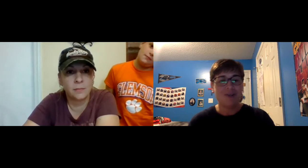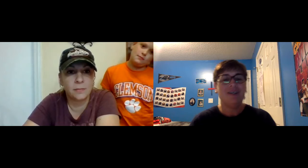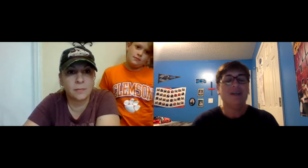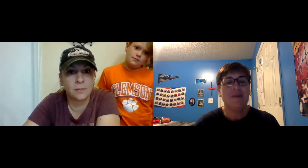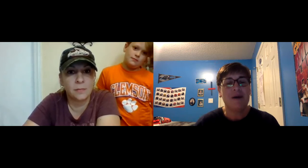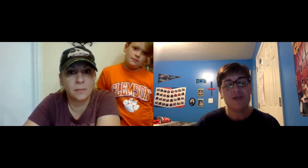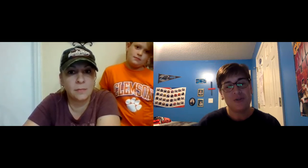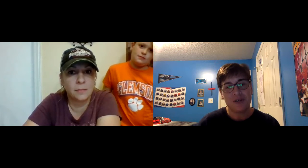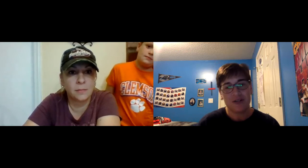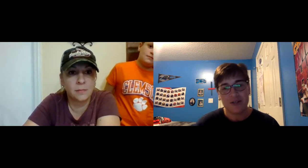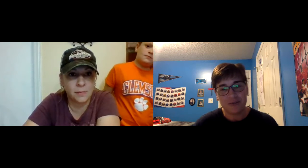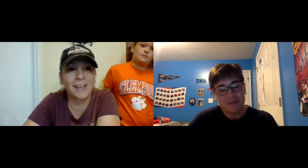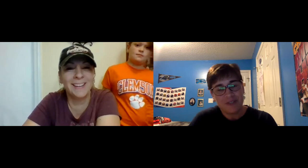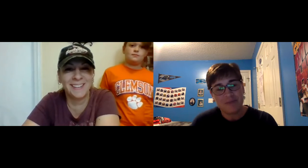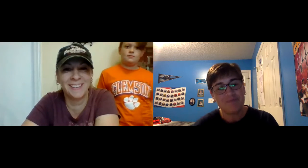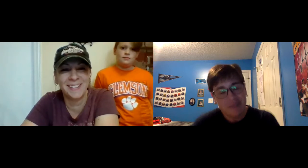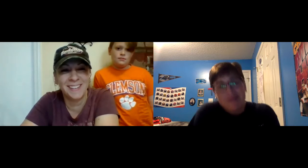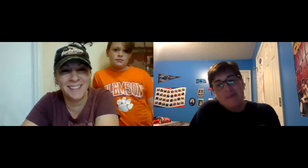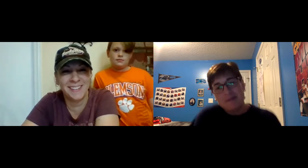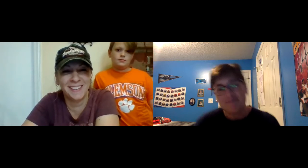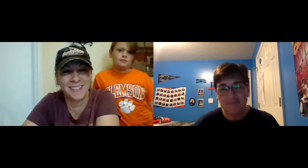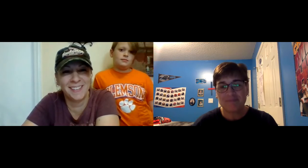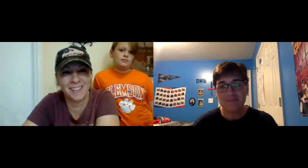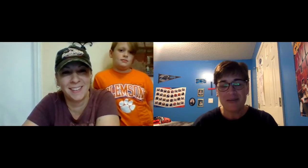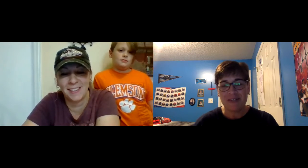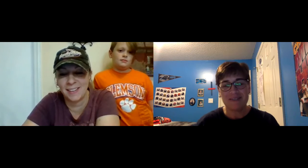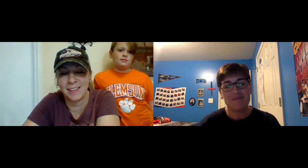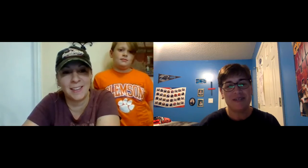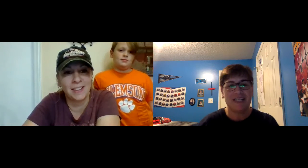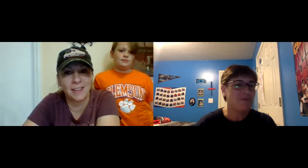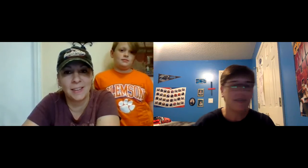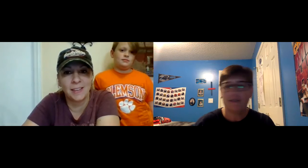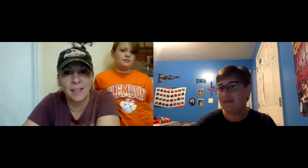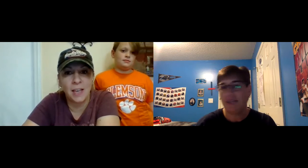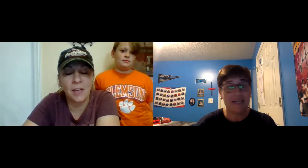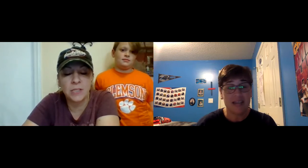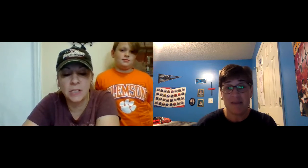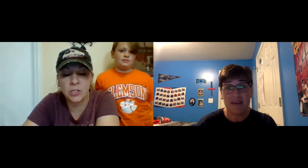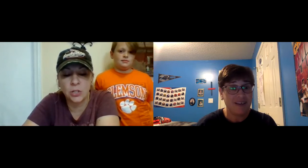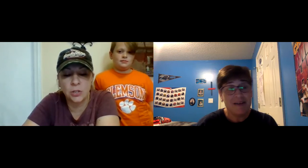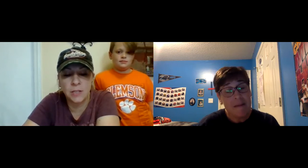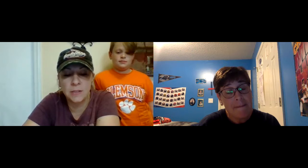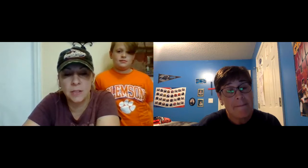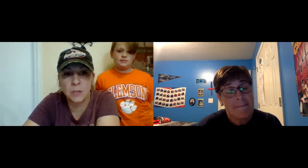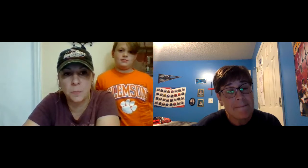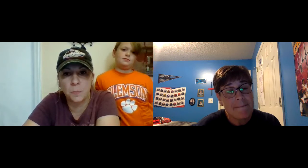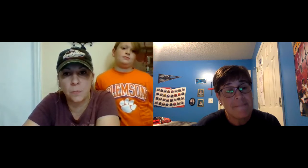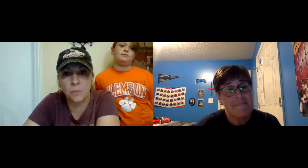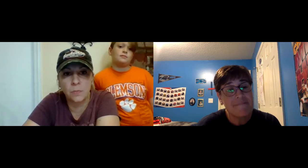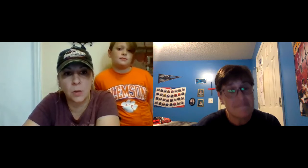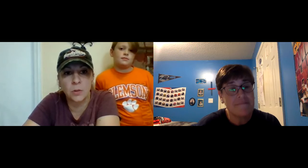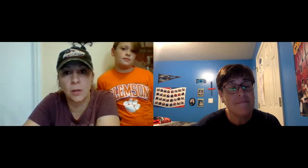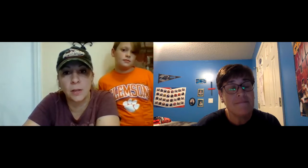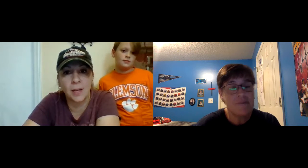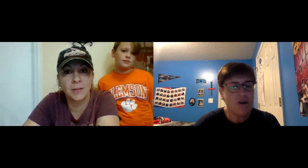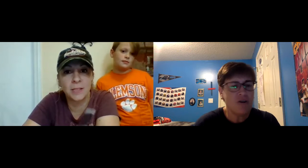pickier about what you want to do. Yeah. So, but anyways, but that's been. I have a sister that's in.